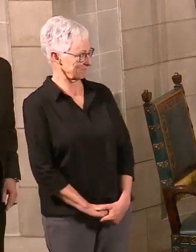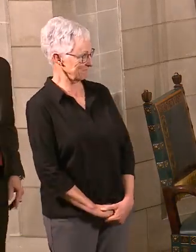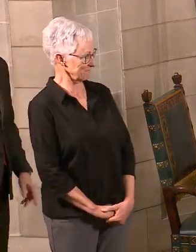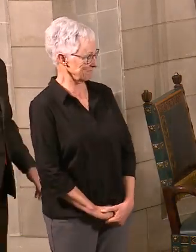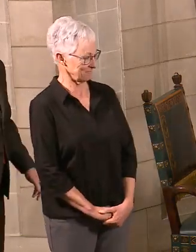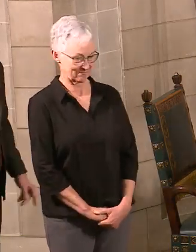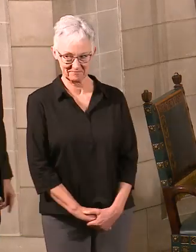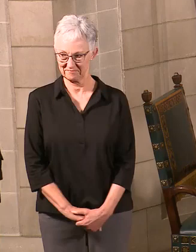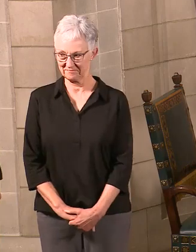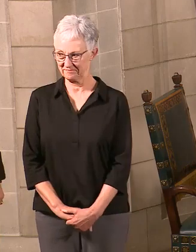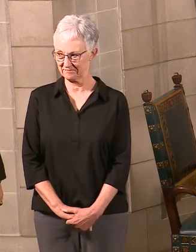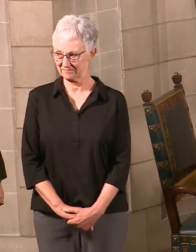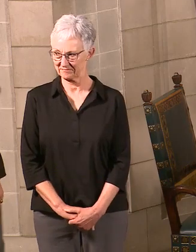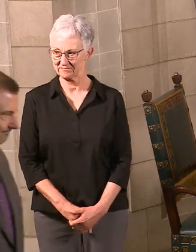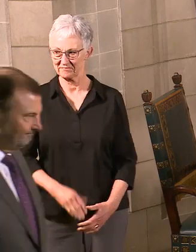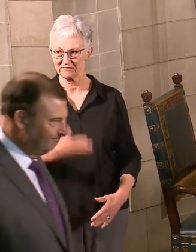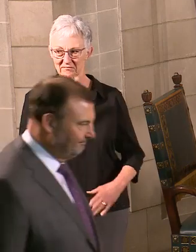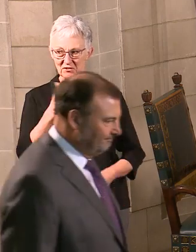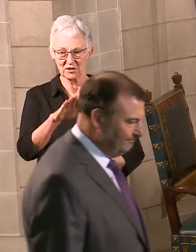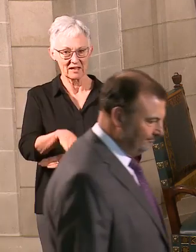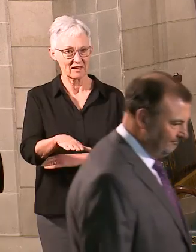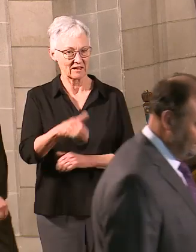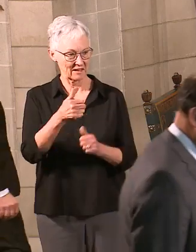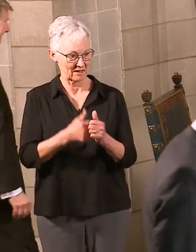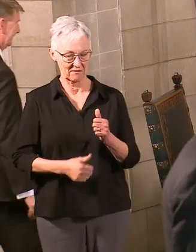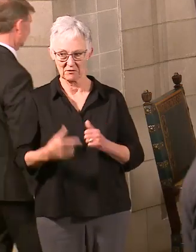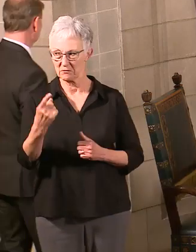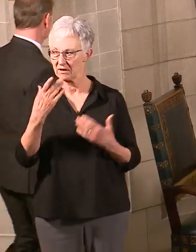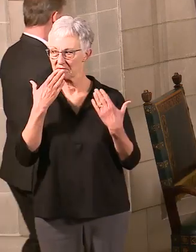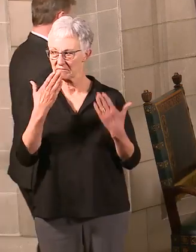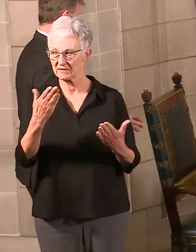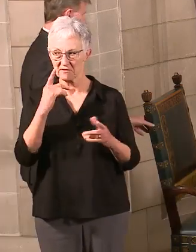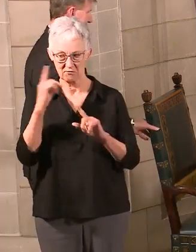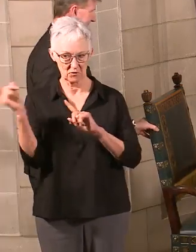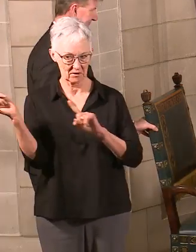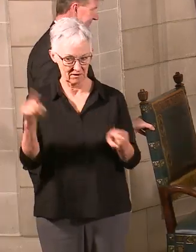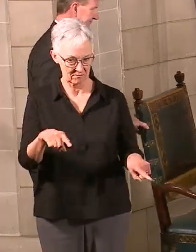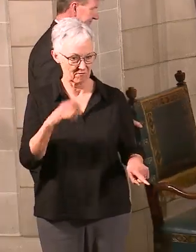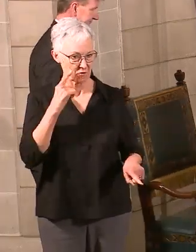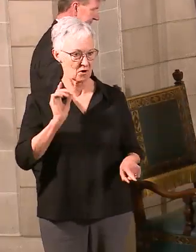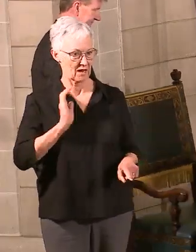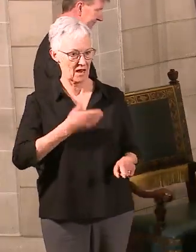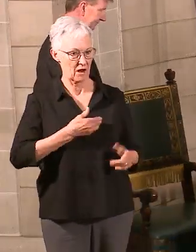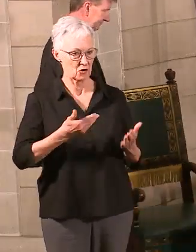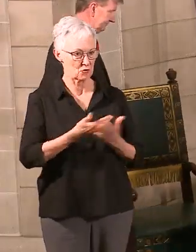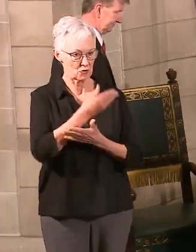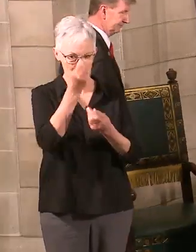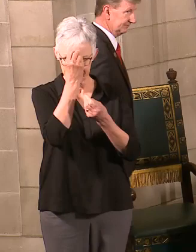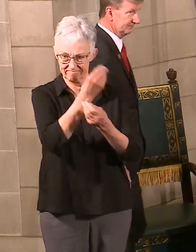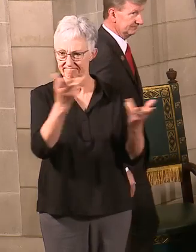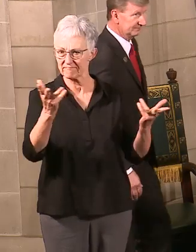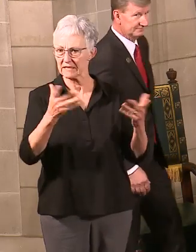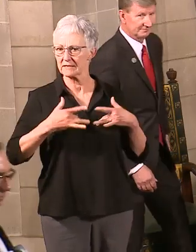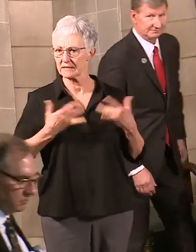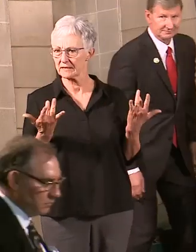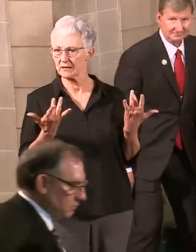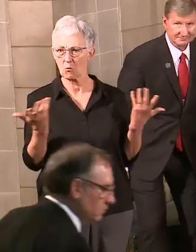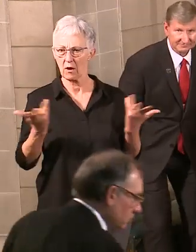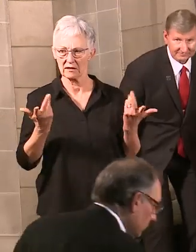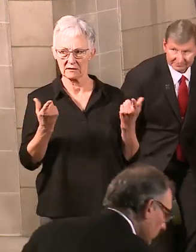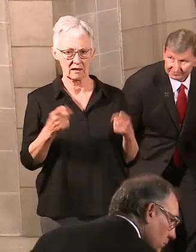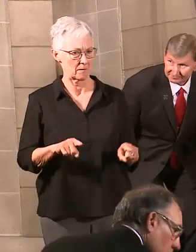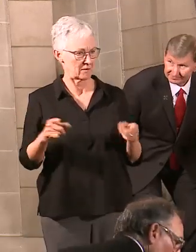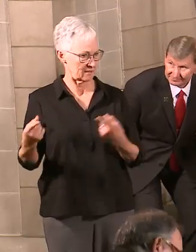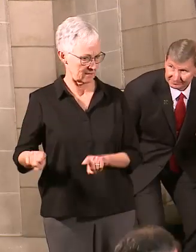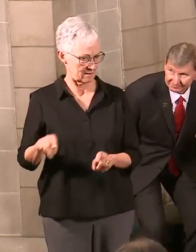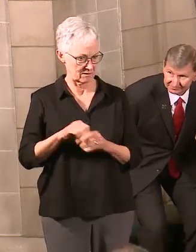Good, good. Well, good afternoon, everybody. Thank you very much for being here for our update with regard to how the state is working to slow